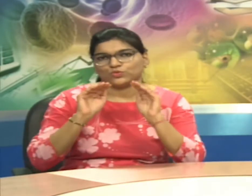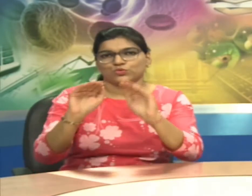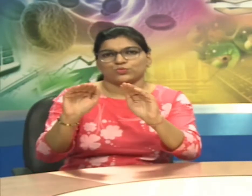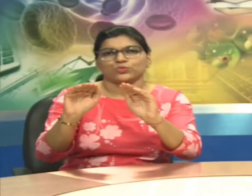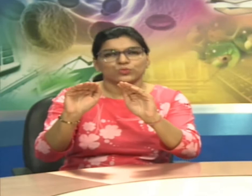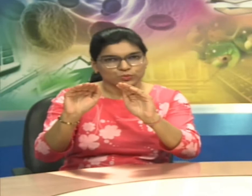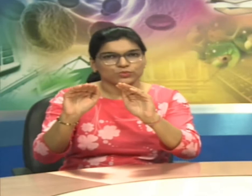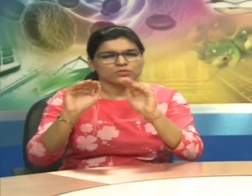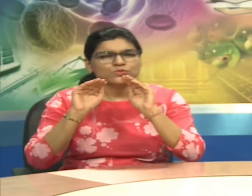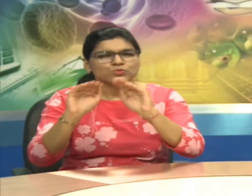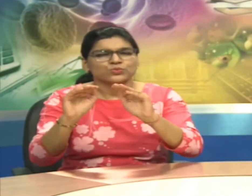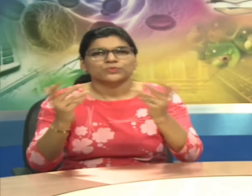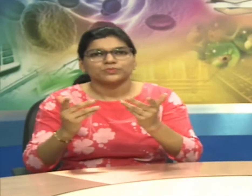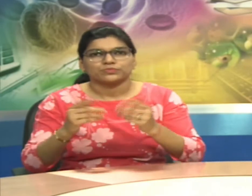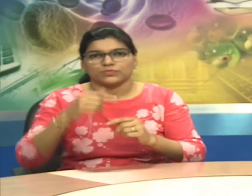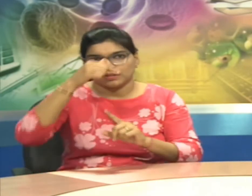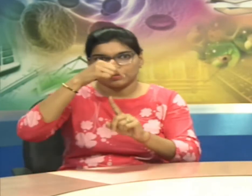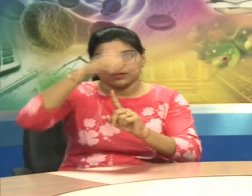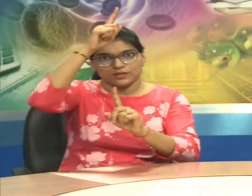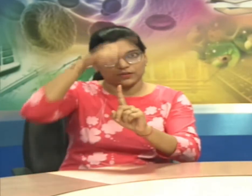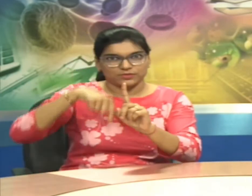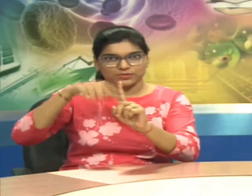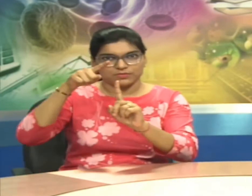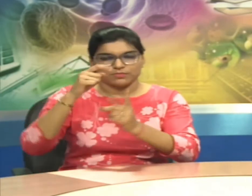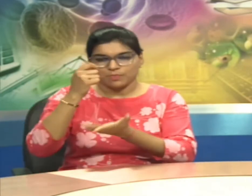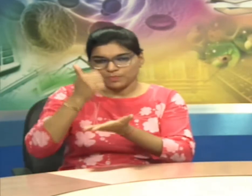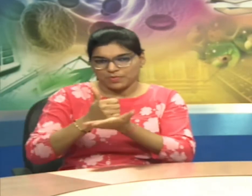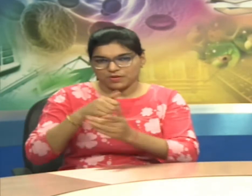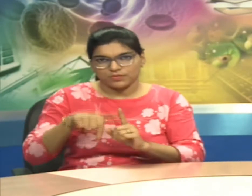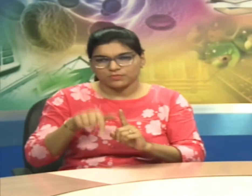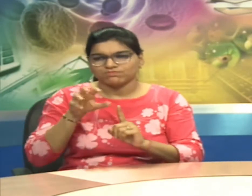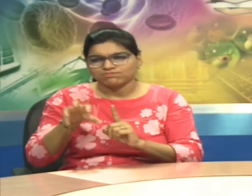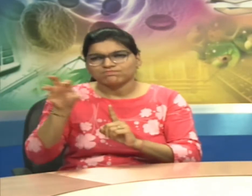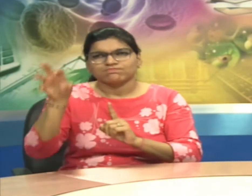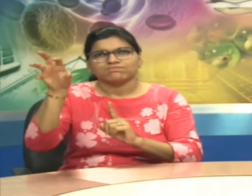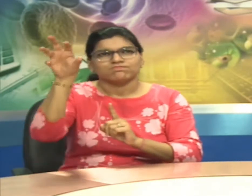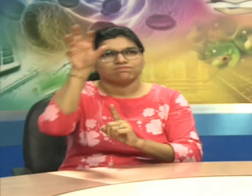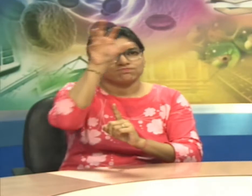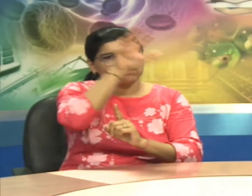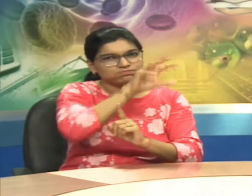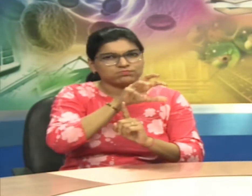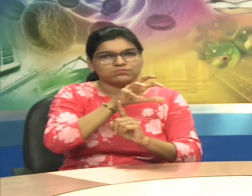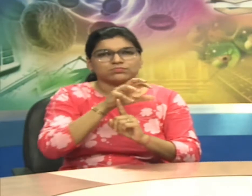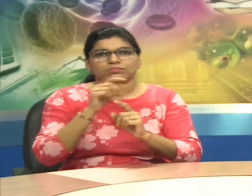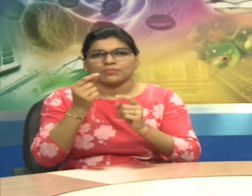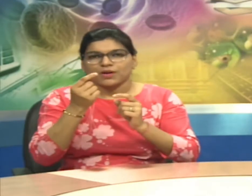contribute, which means support. For example, in India, there are so many